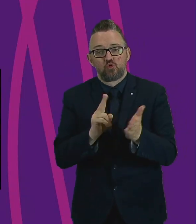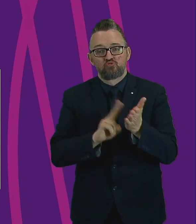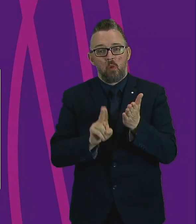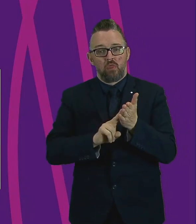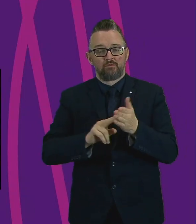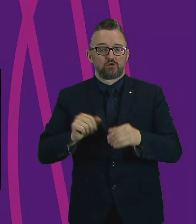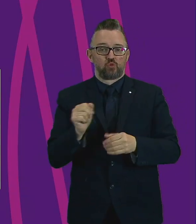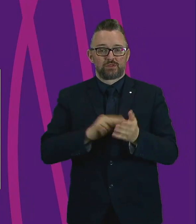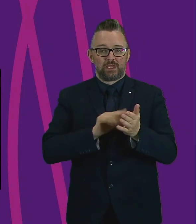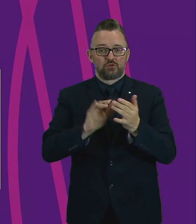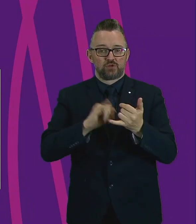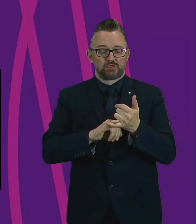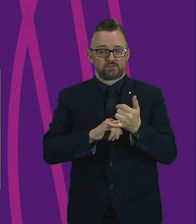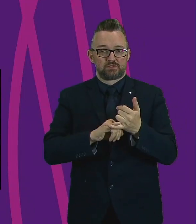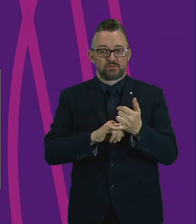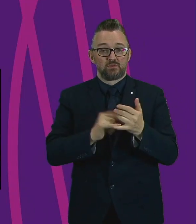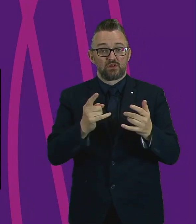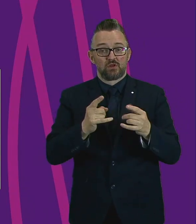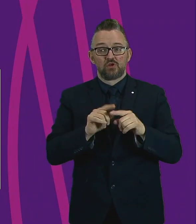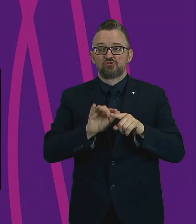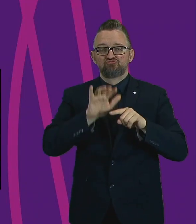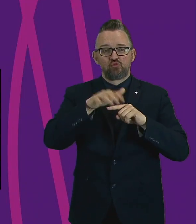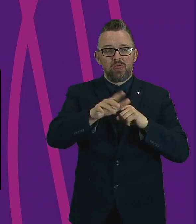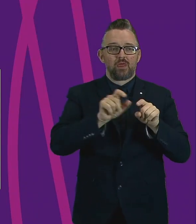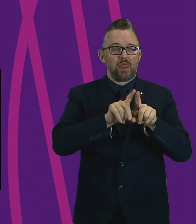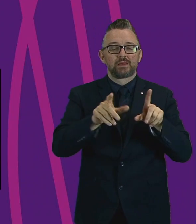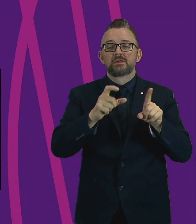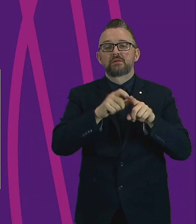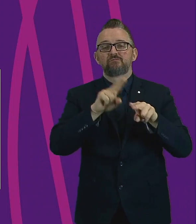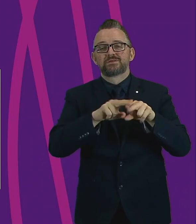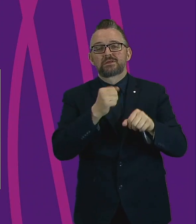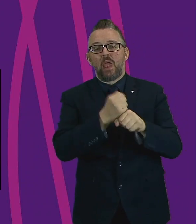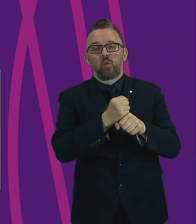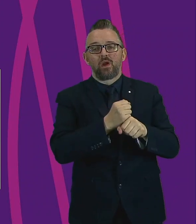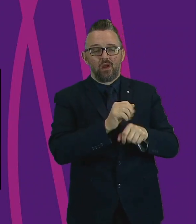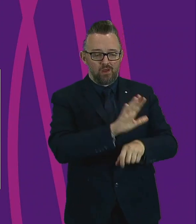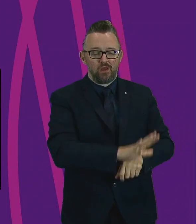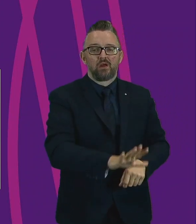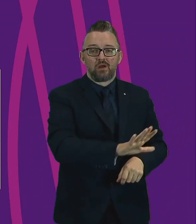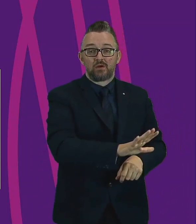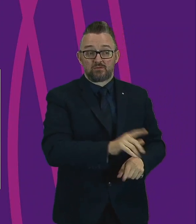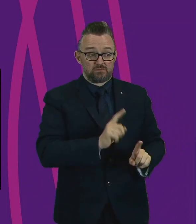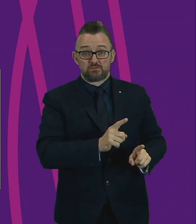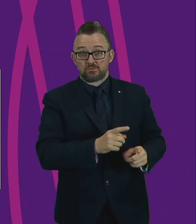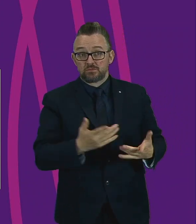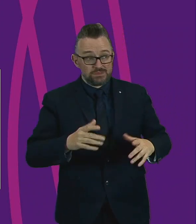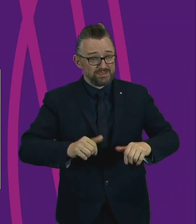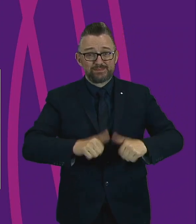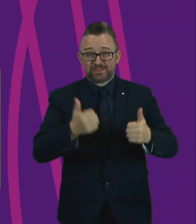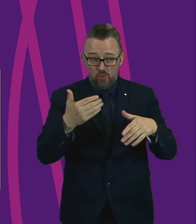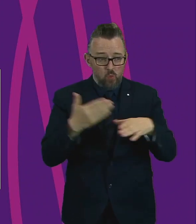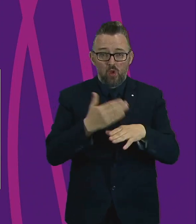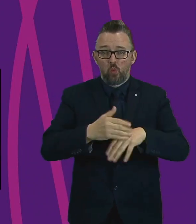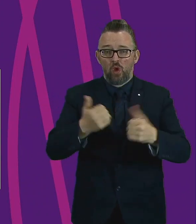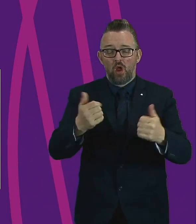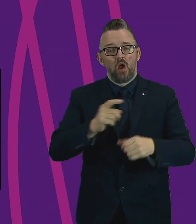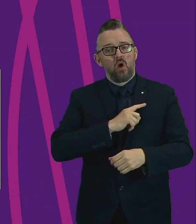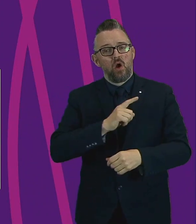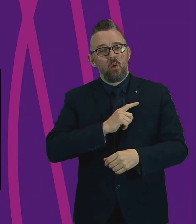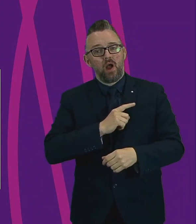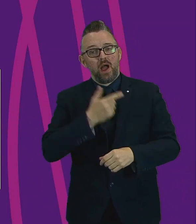NHS services. In rural areas such as Dumfries and Galloway, this has been particularly effective as it has allowed people